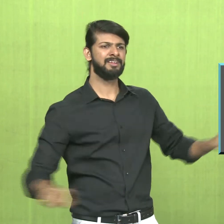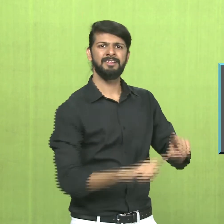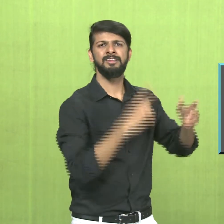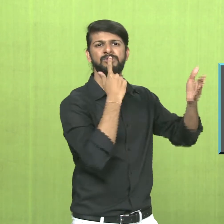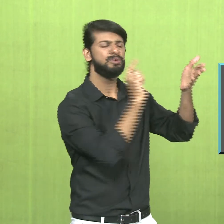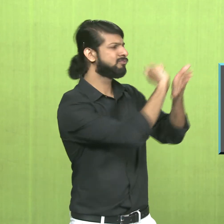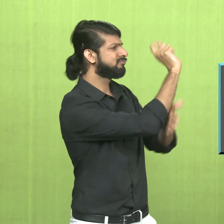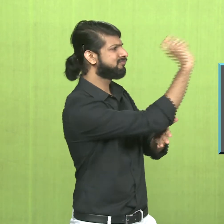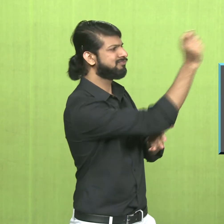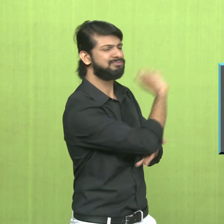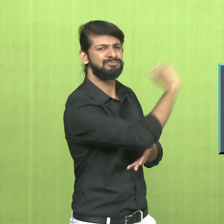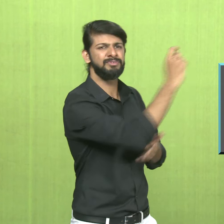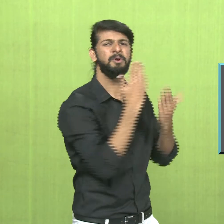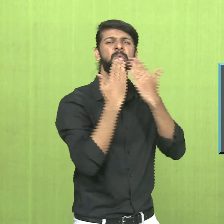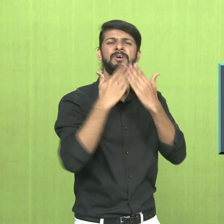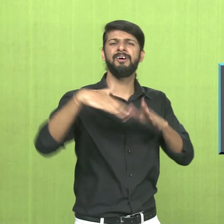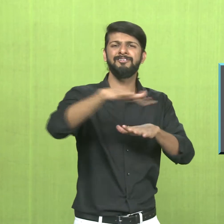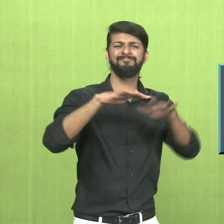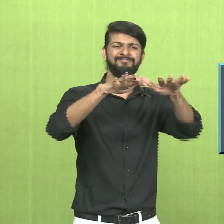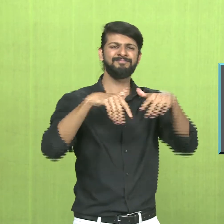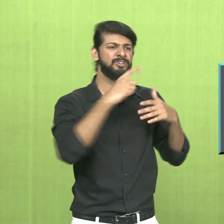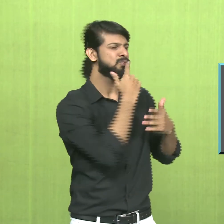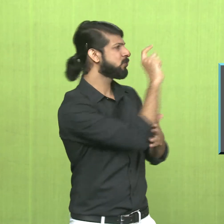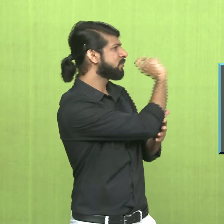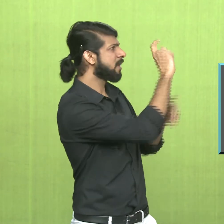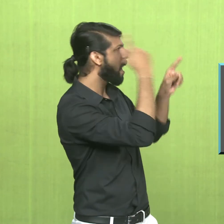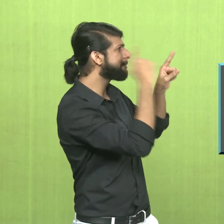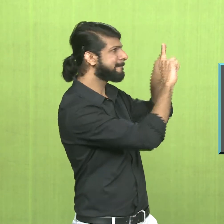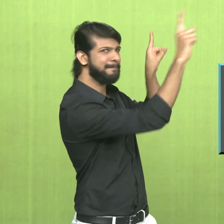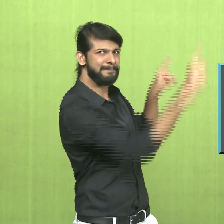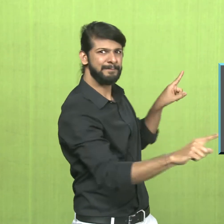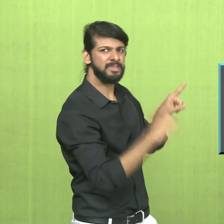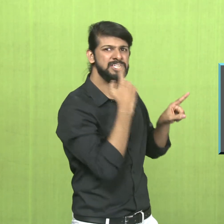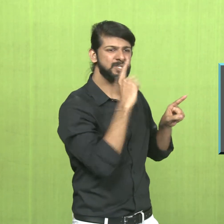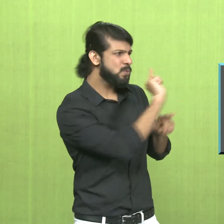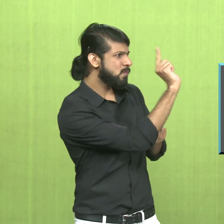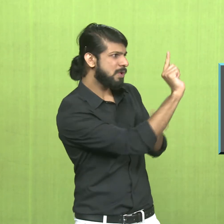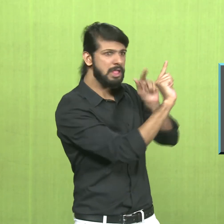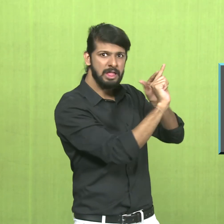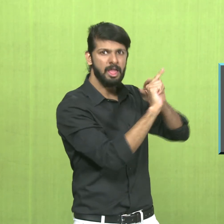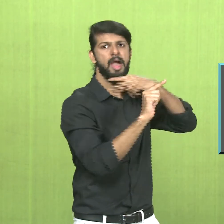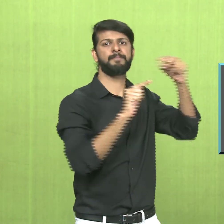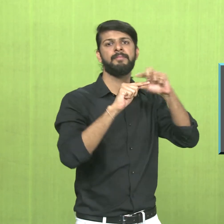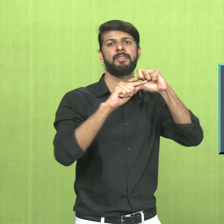to a chalk stick. You would know what a chalk is. In school, teachers